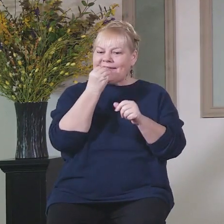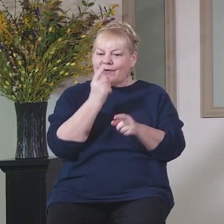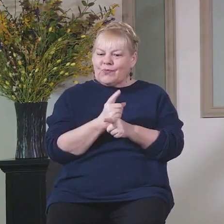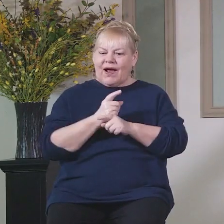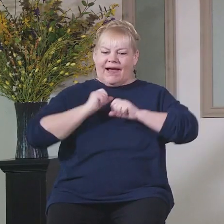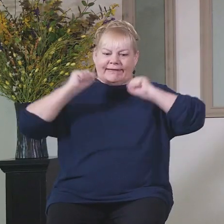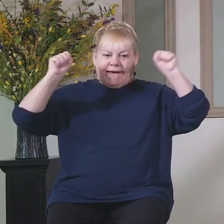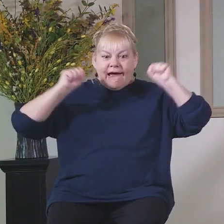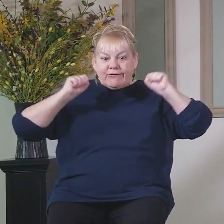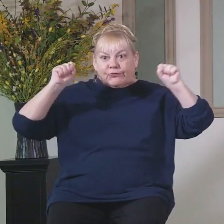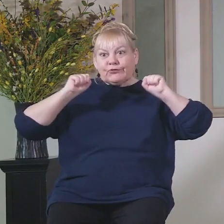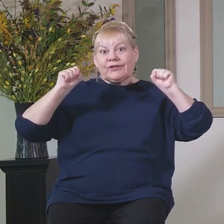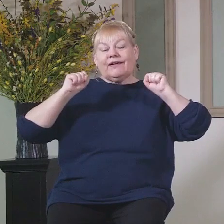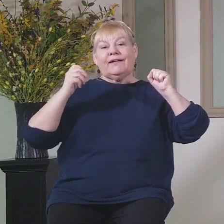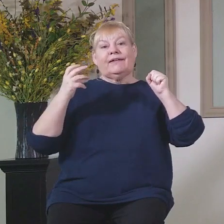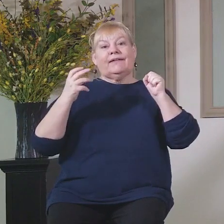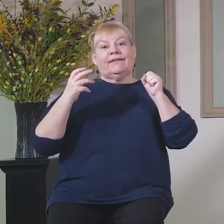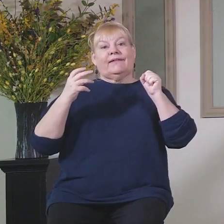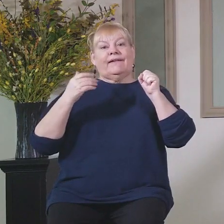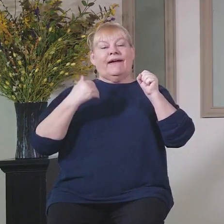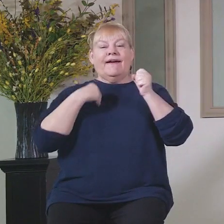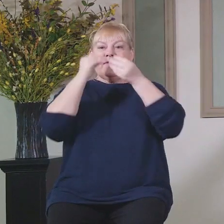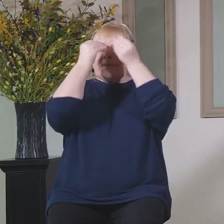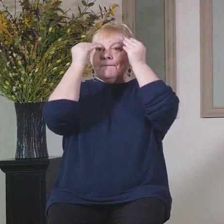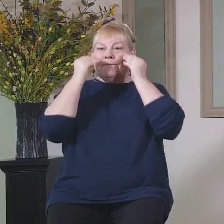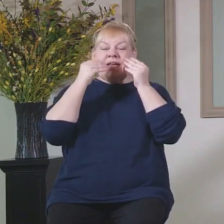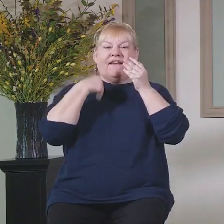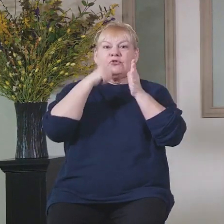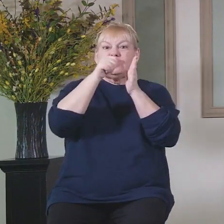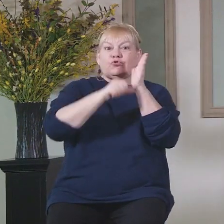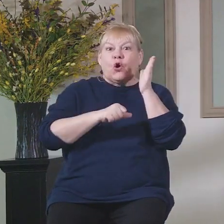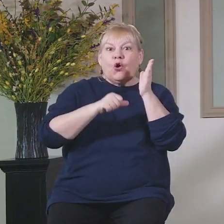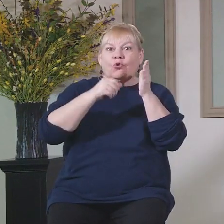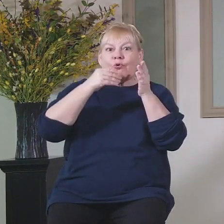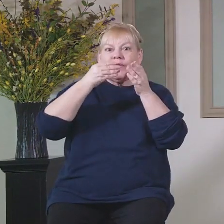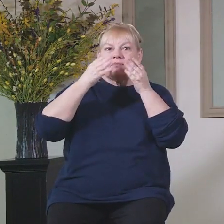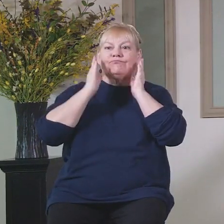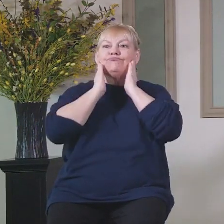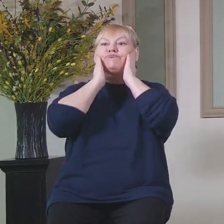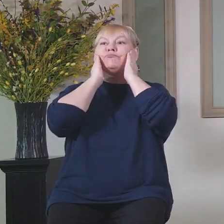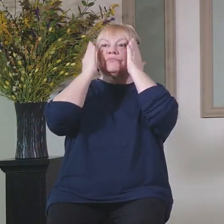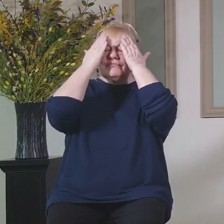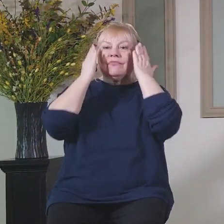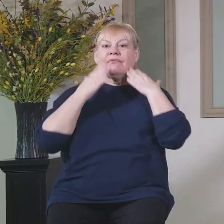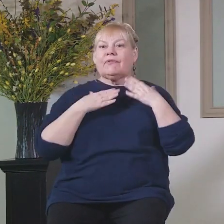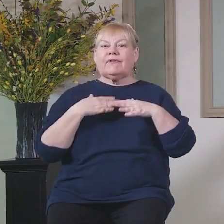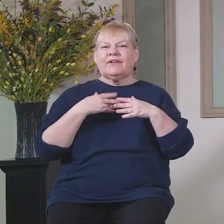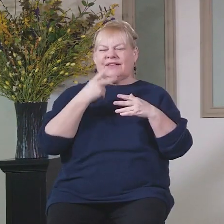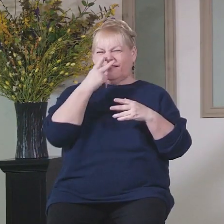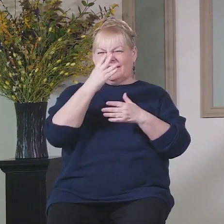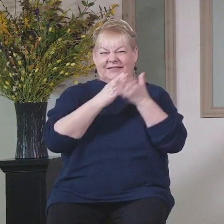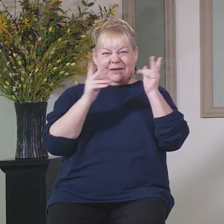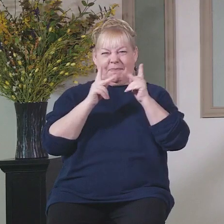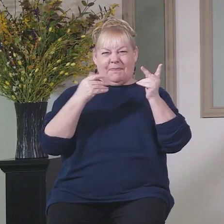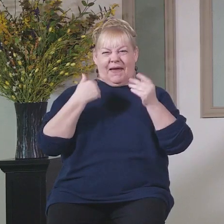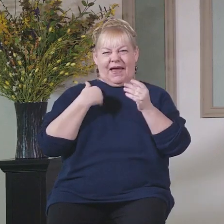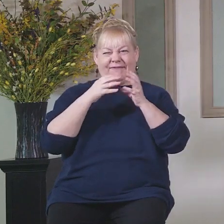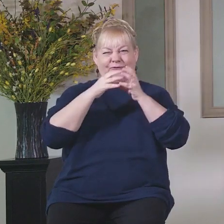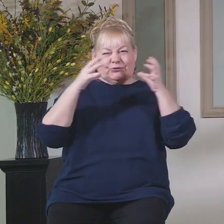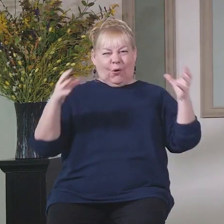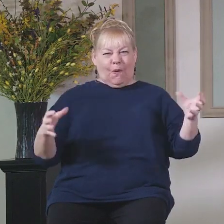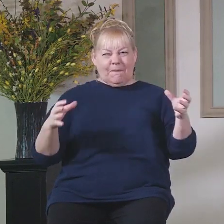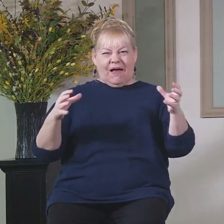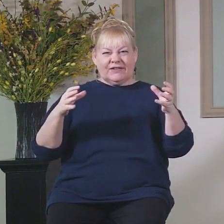We exercise. We have cosmetic surgery. We see people on TV who've had so much Botox and nipping and tucking that we